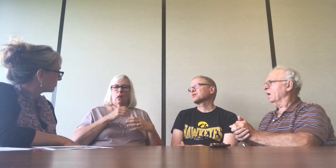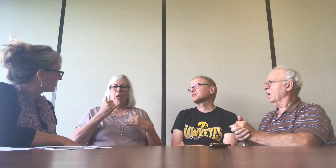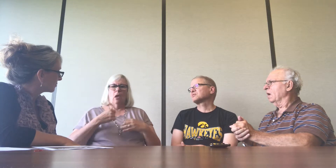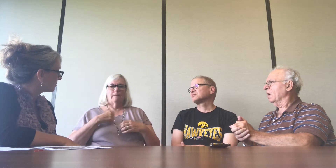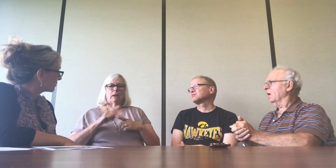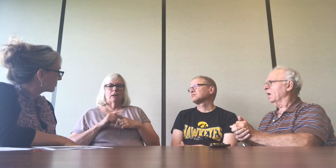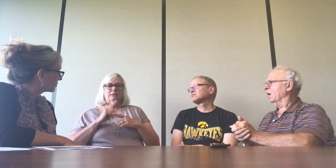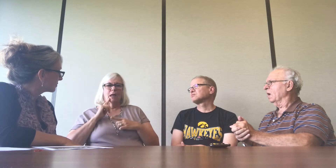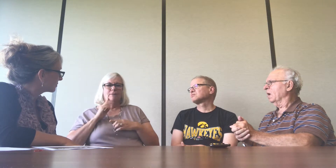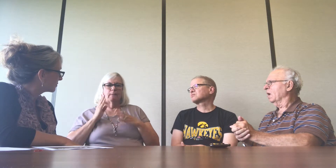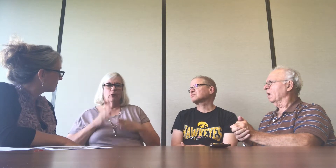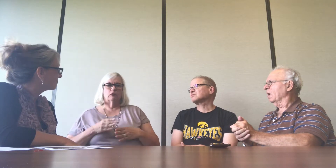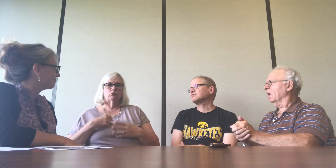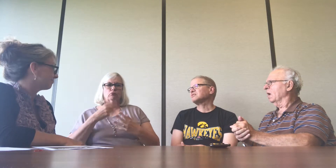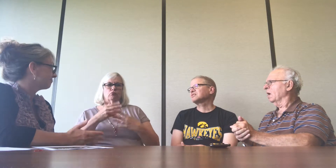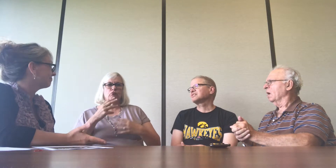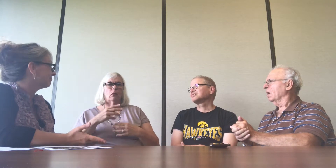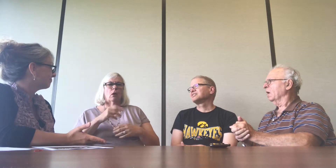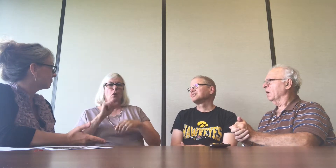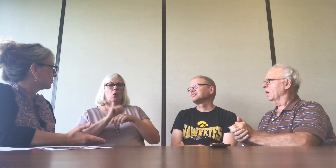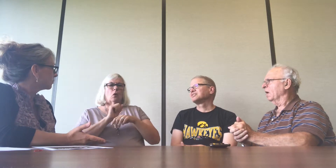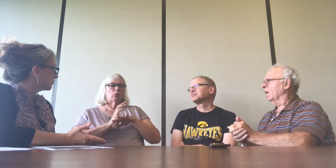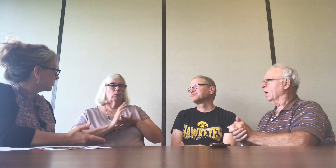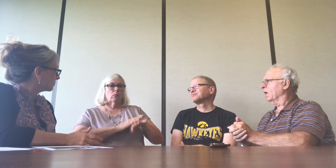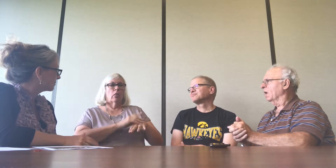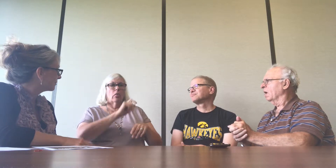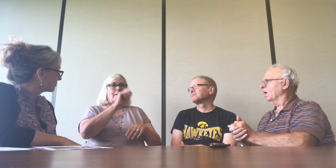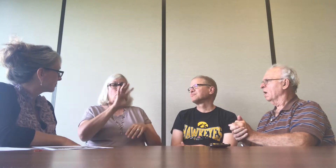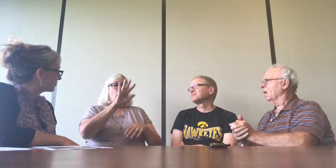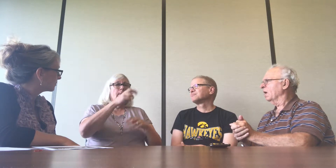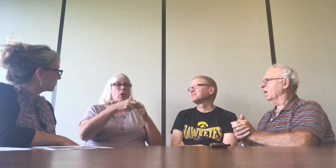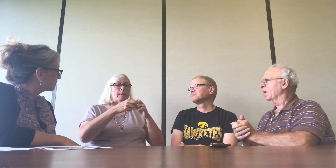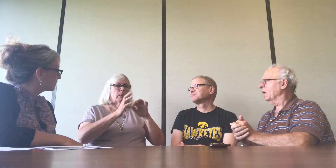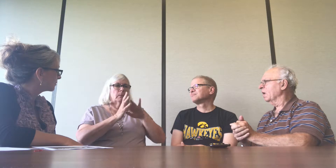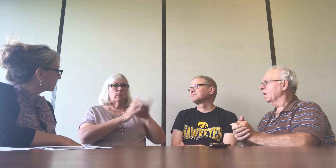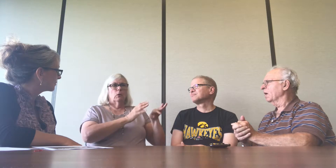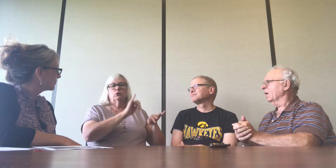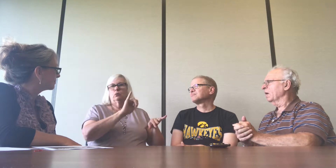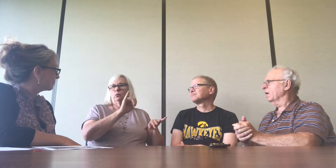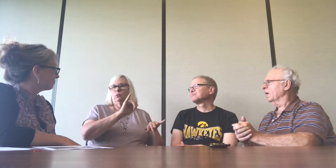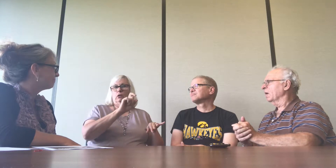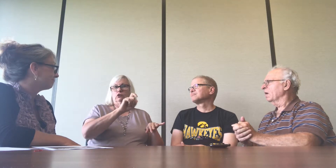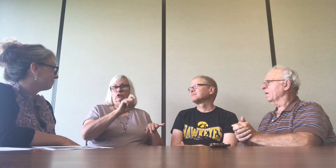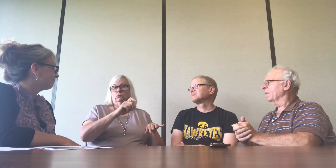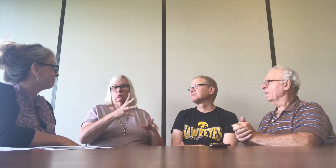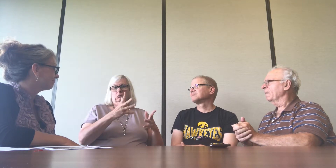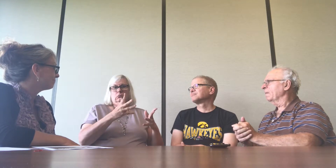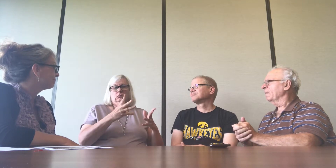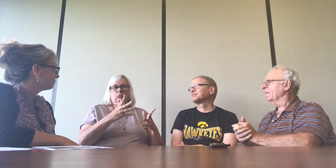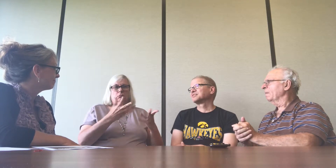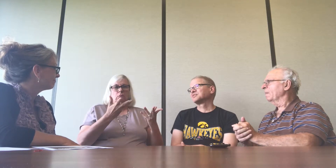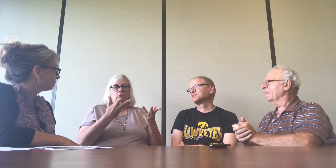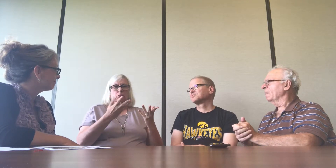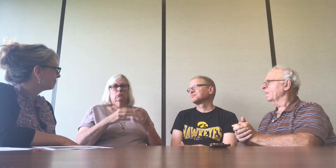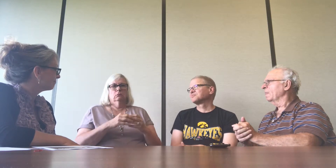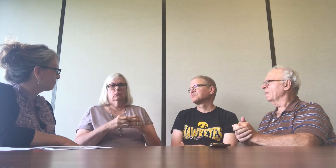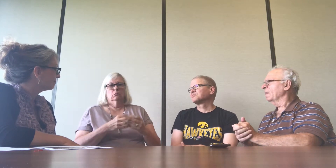Surely, but the community needs to be aware that when you come, you're stepping outside of that role. You're attending as a